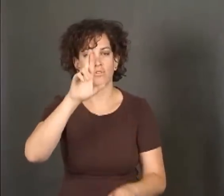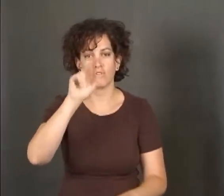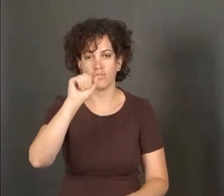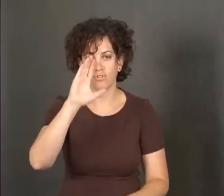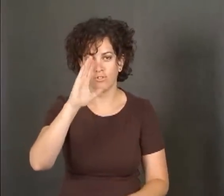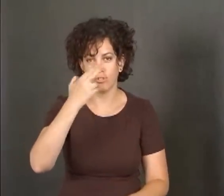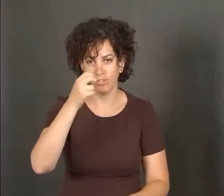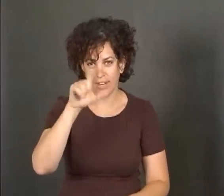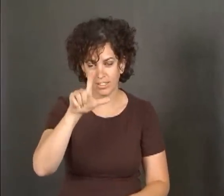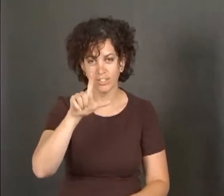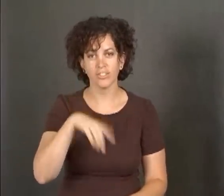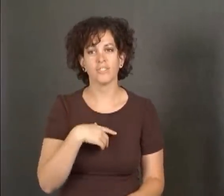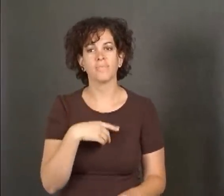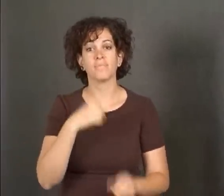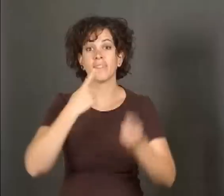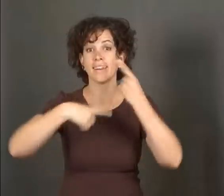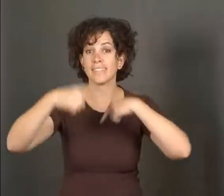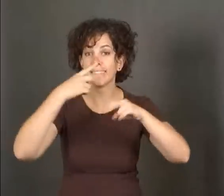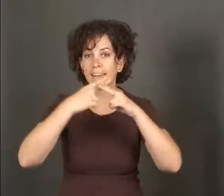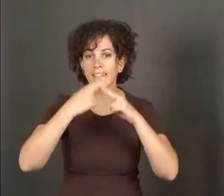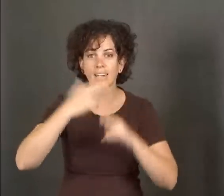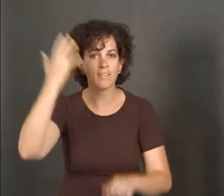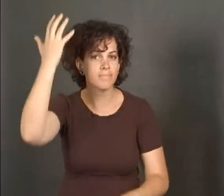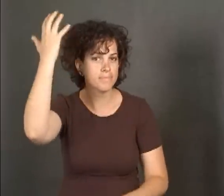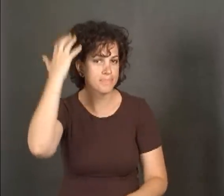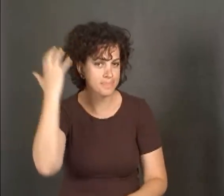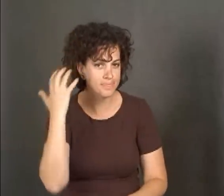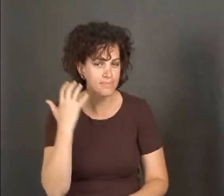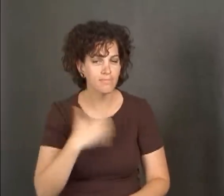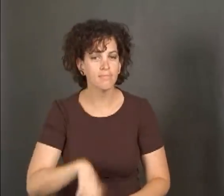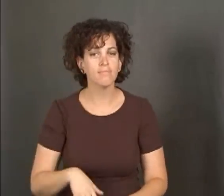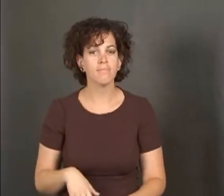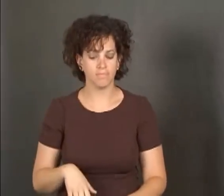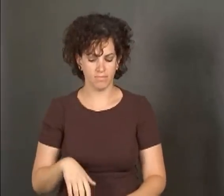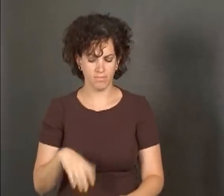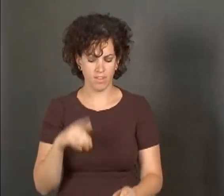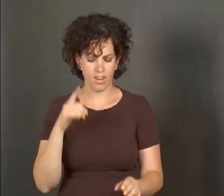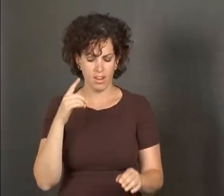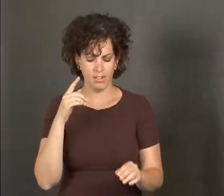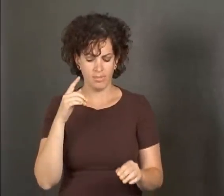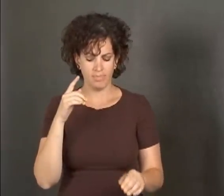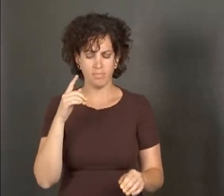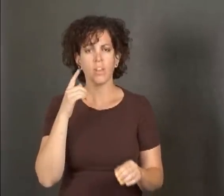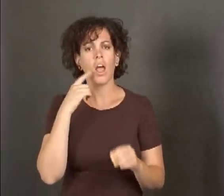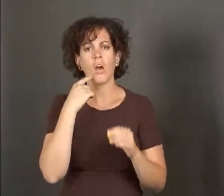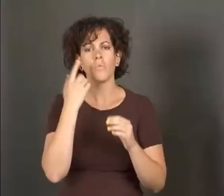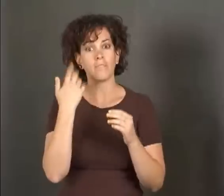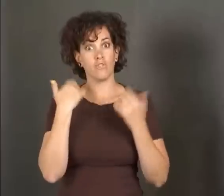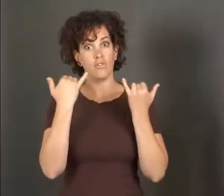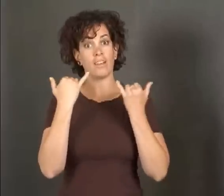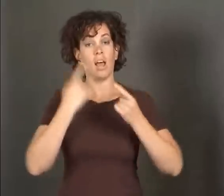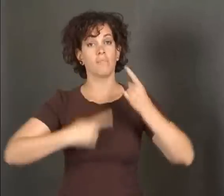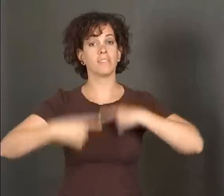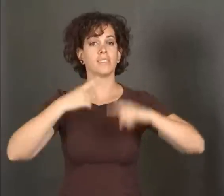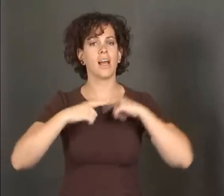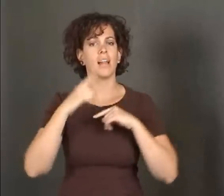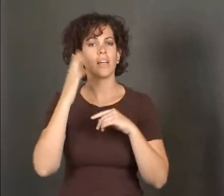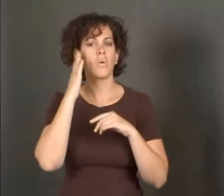Hello again, my name is Rachel, and my sign name shows curly hair because I have curly hair. Today I'll